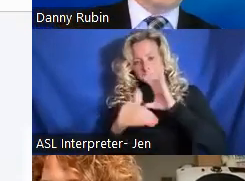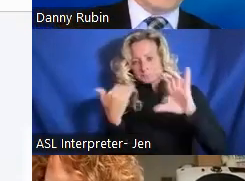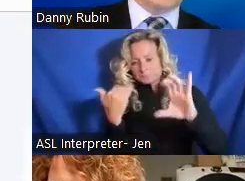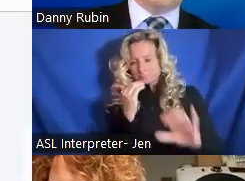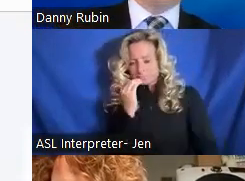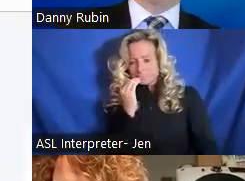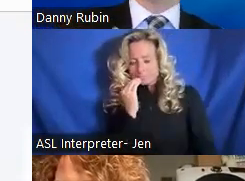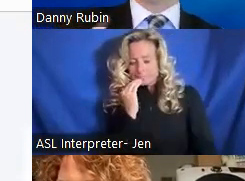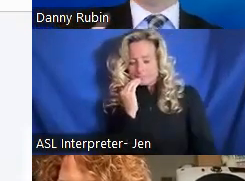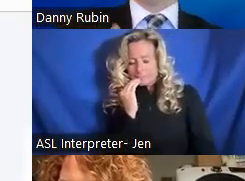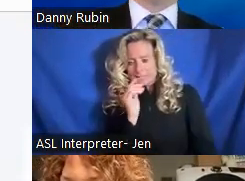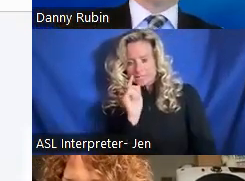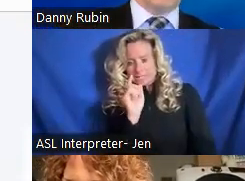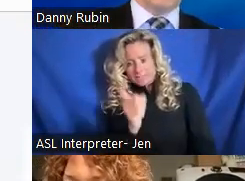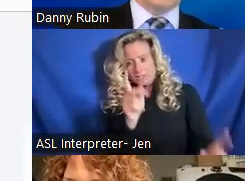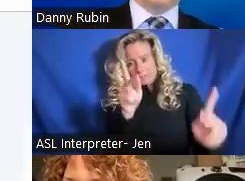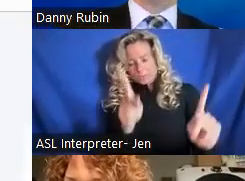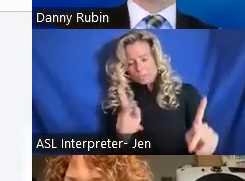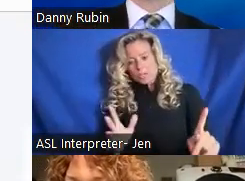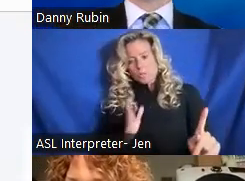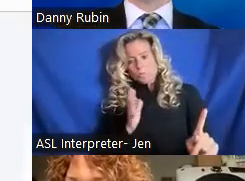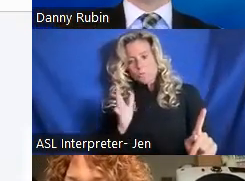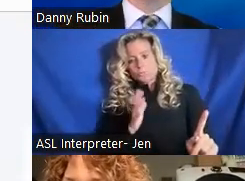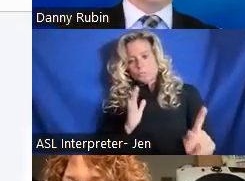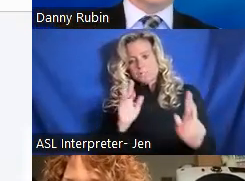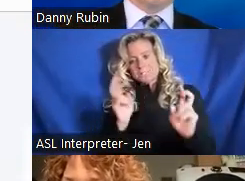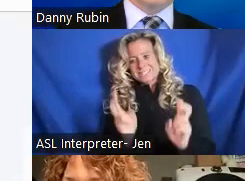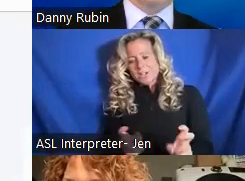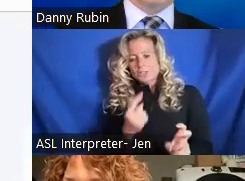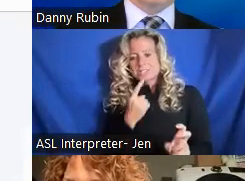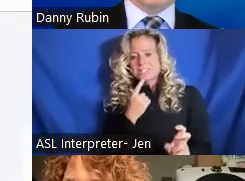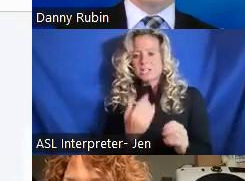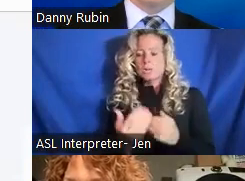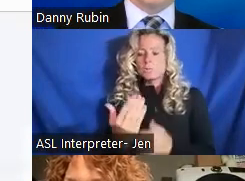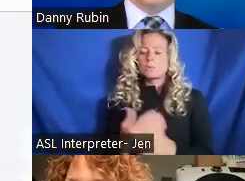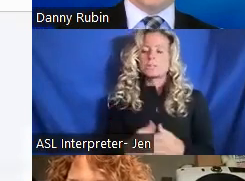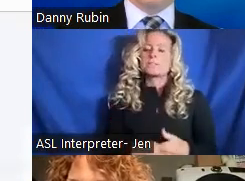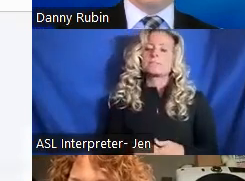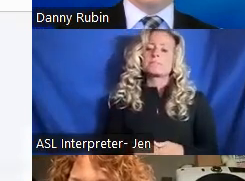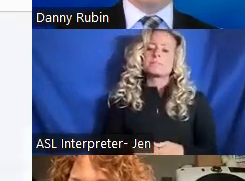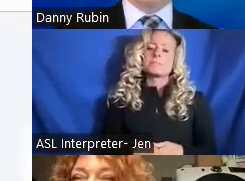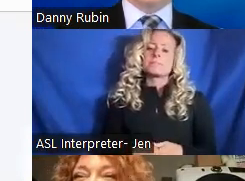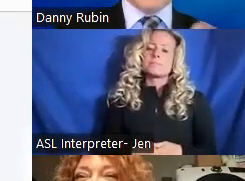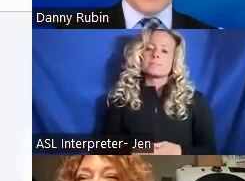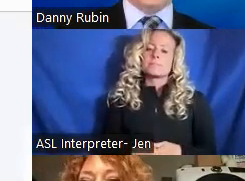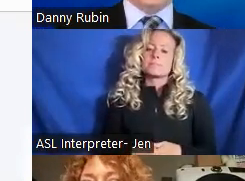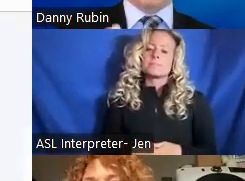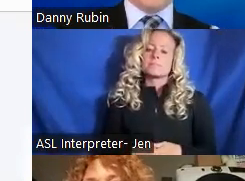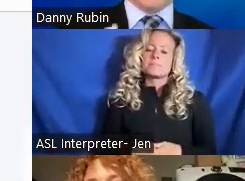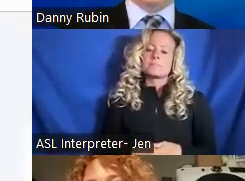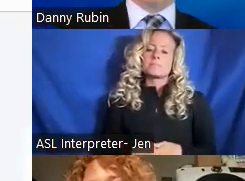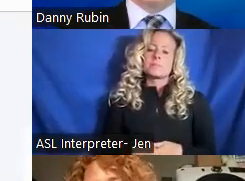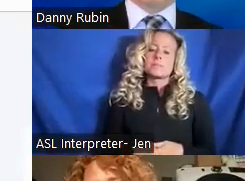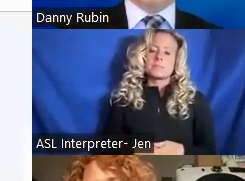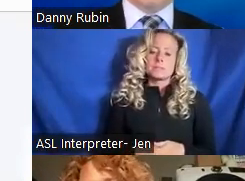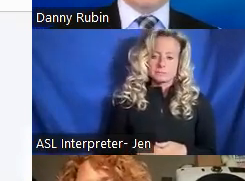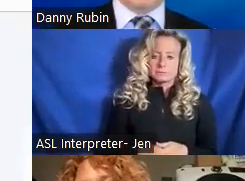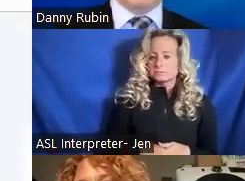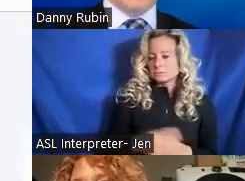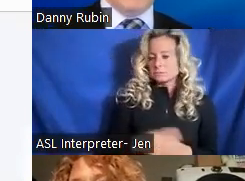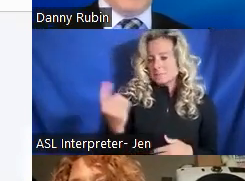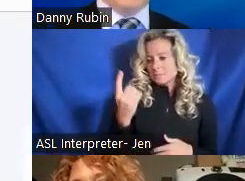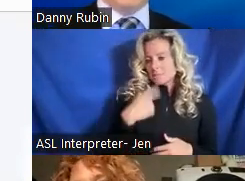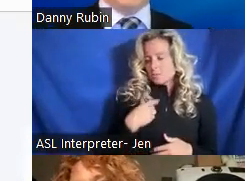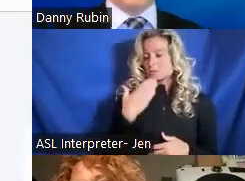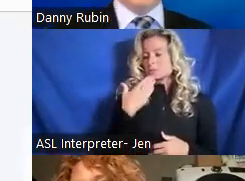people a proper title, saying good morning, things like that. What do you think about a tool that would catch some mistakes before